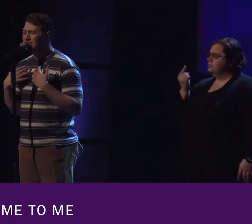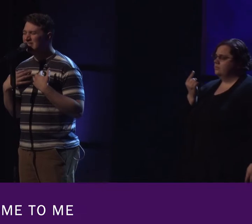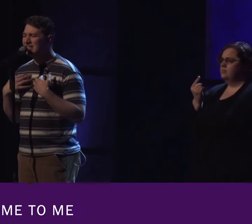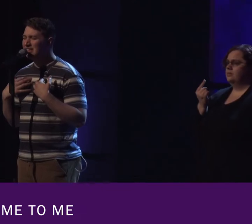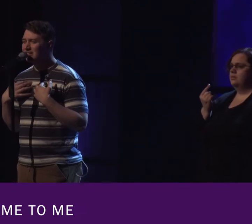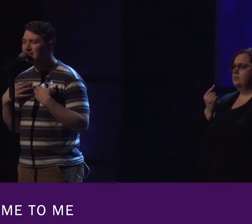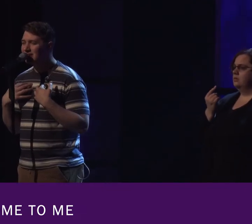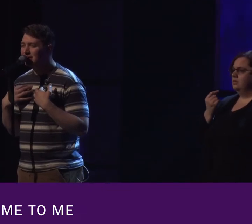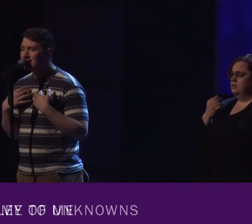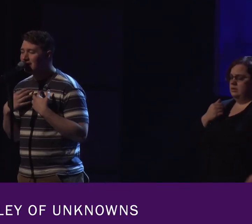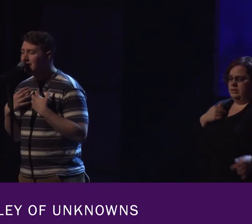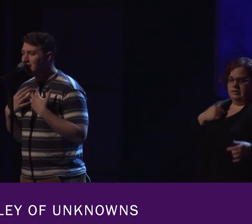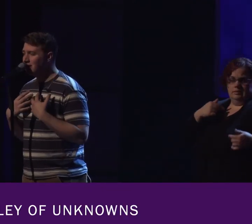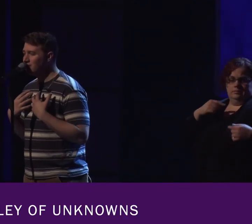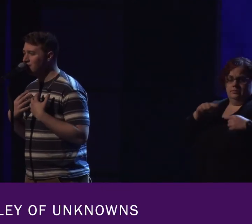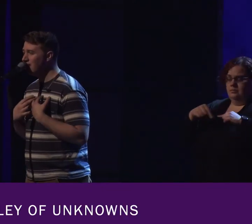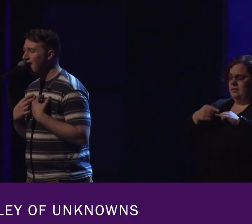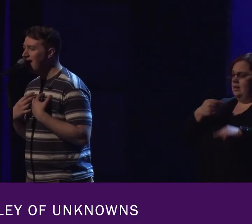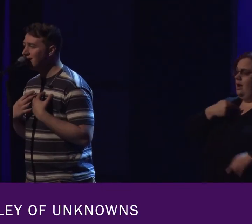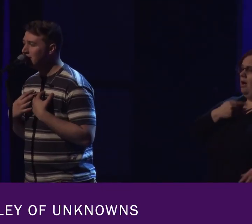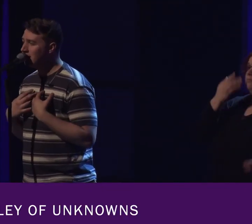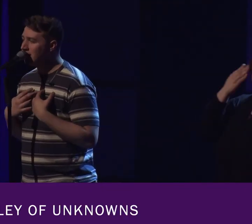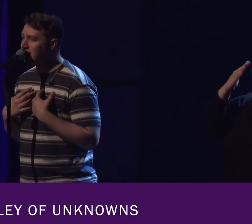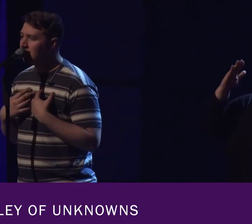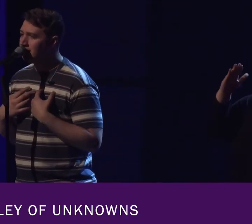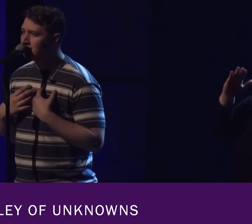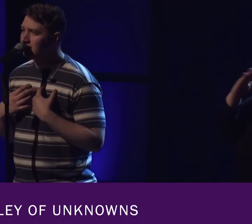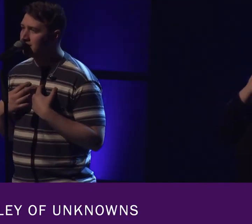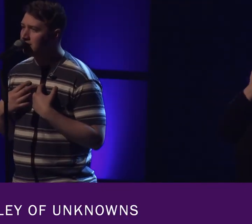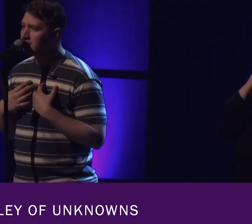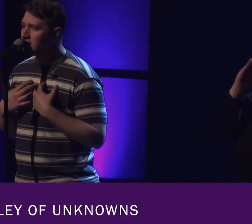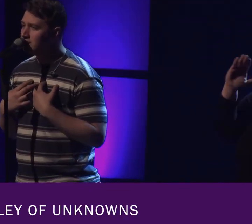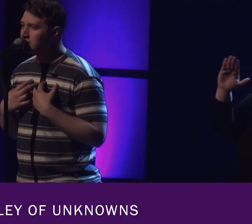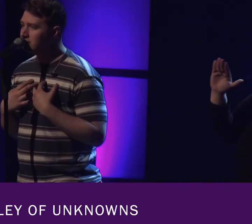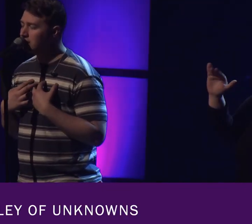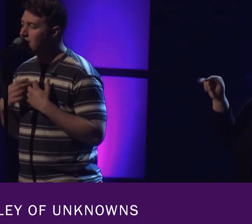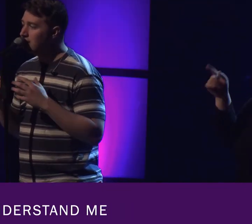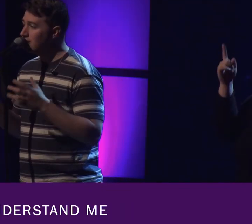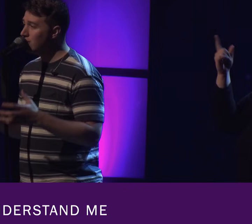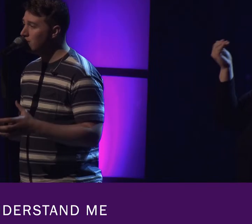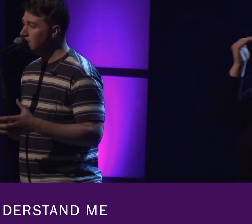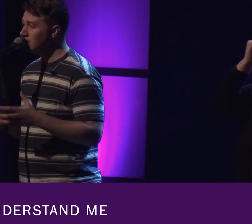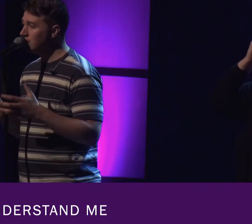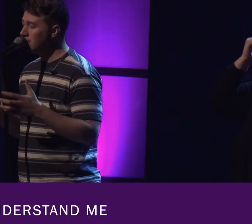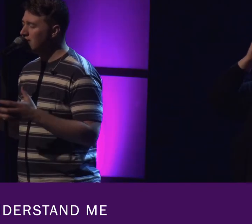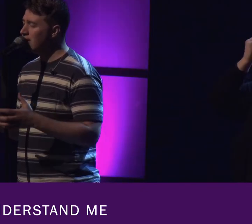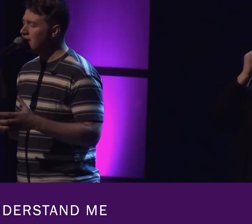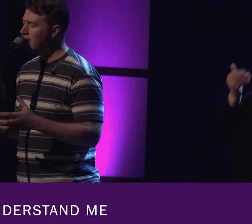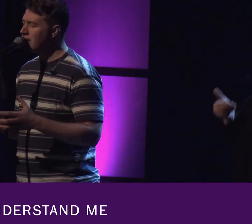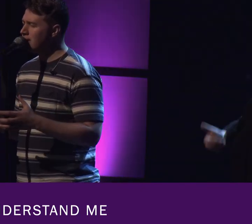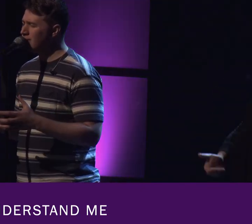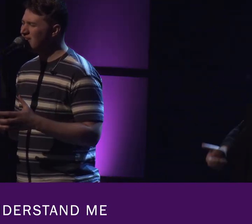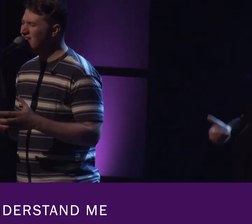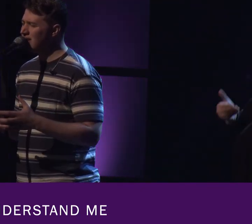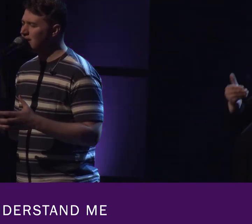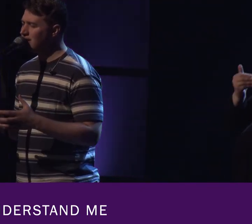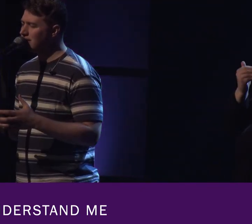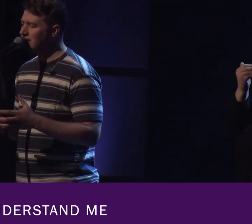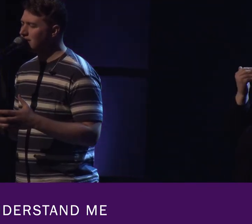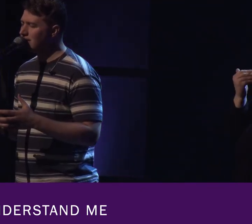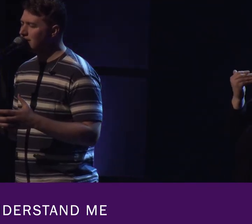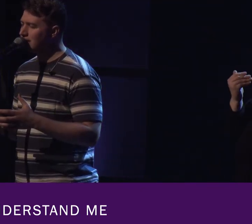Come to me in the valley of unknowns. You understand me.